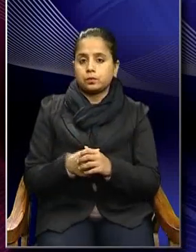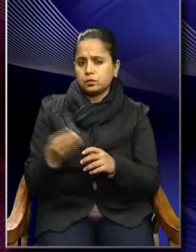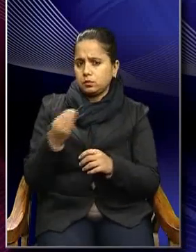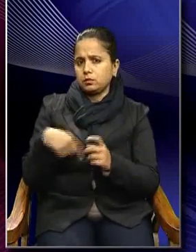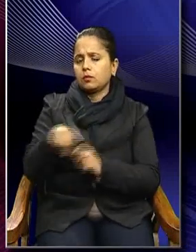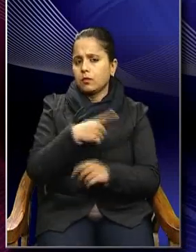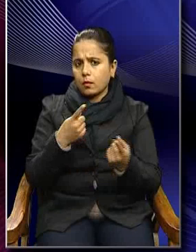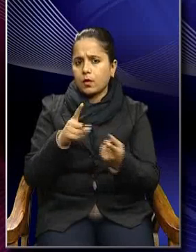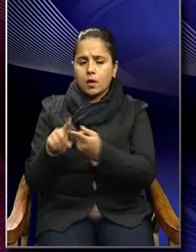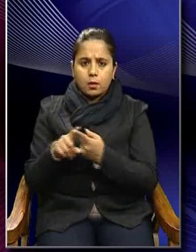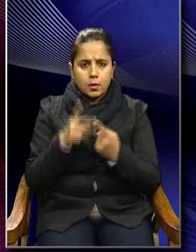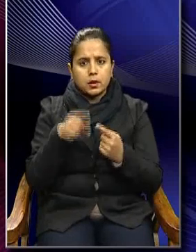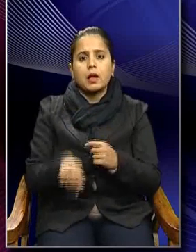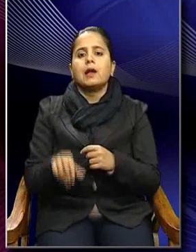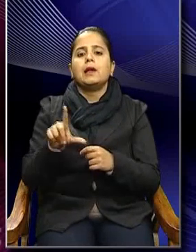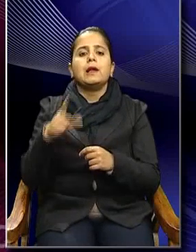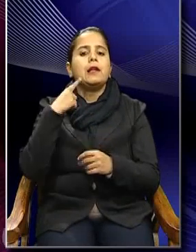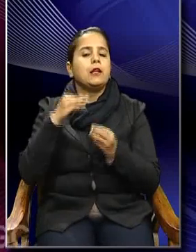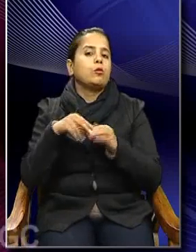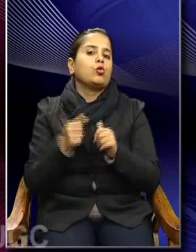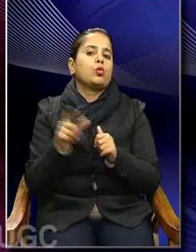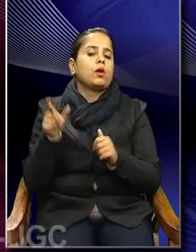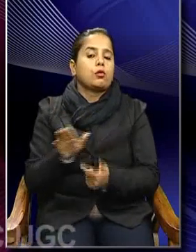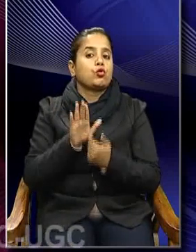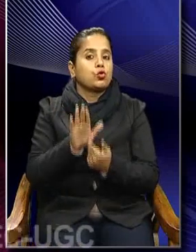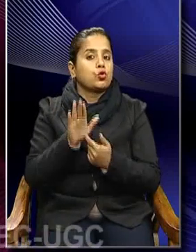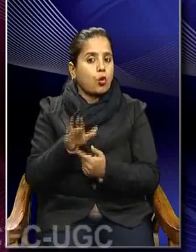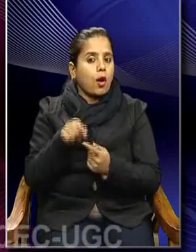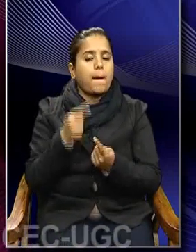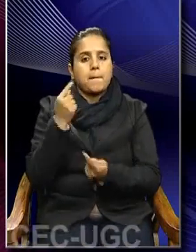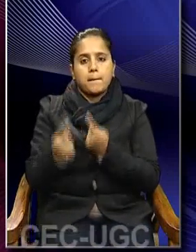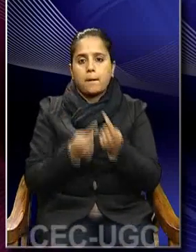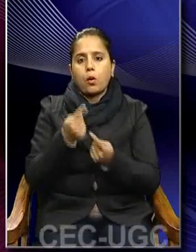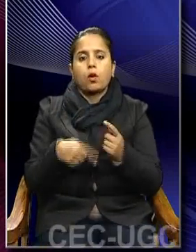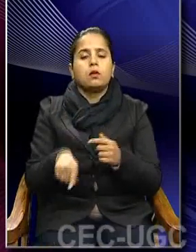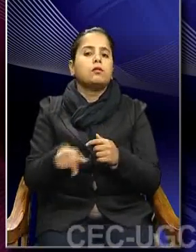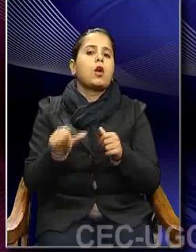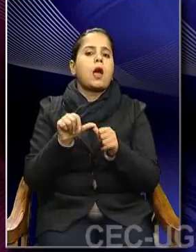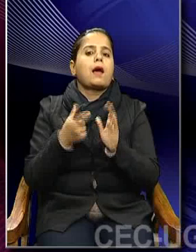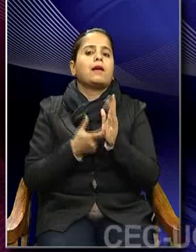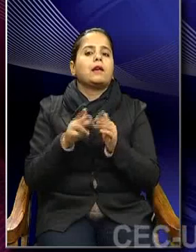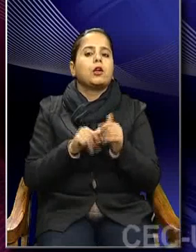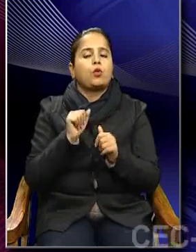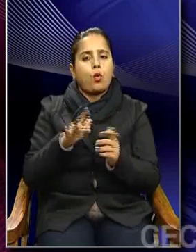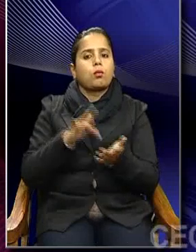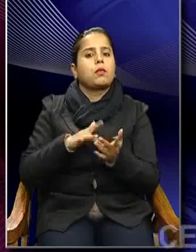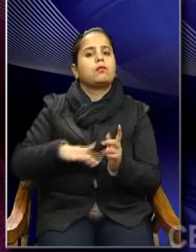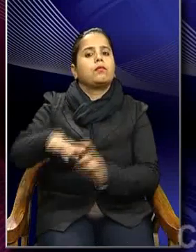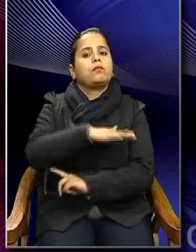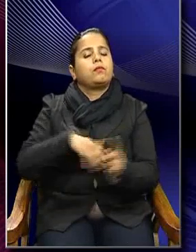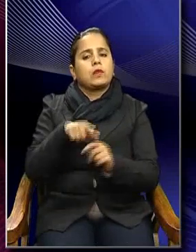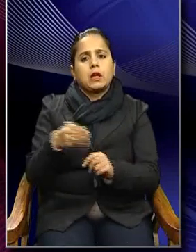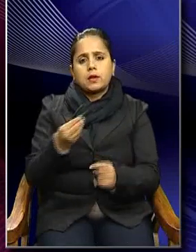certainly the liberal representative politics arena or areas where